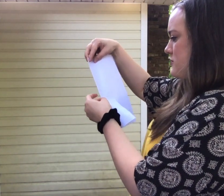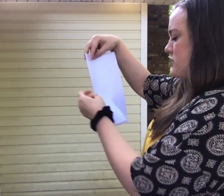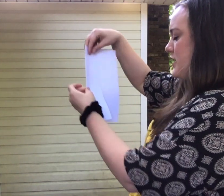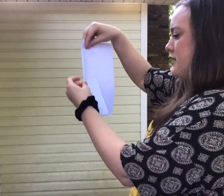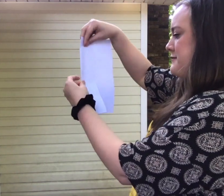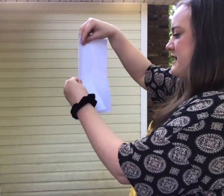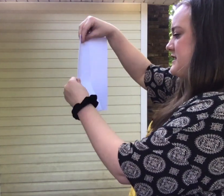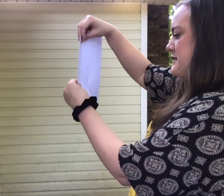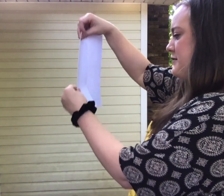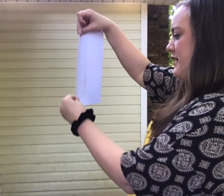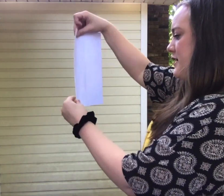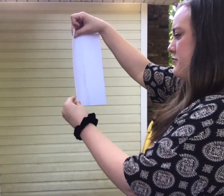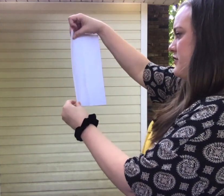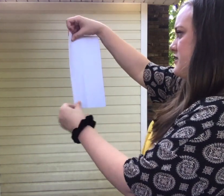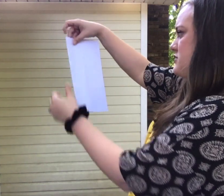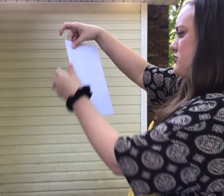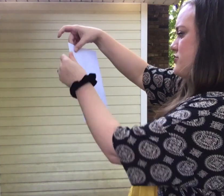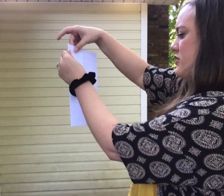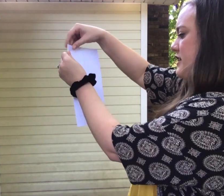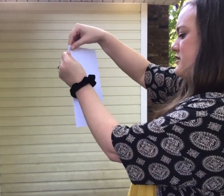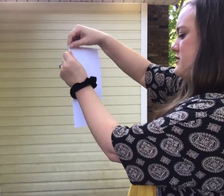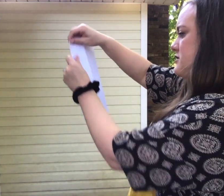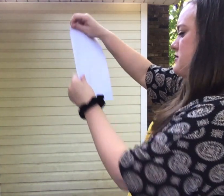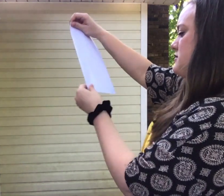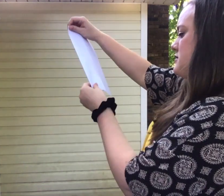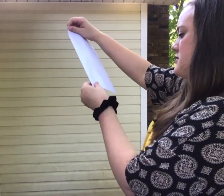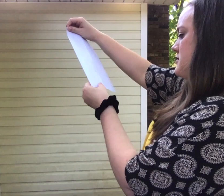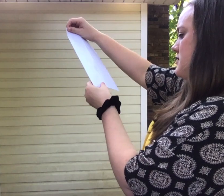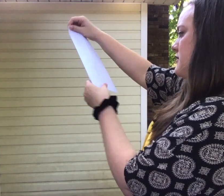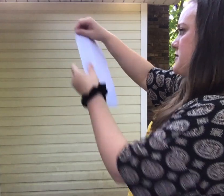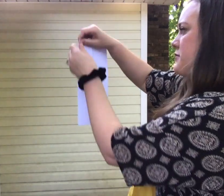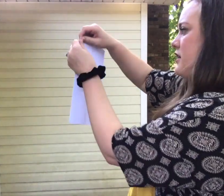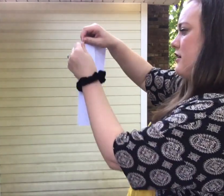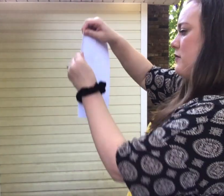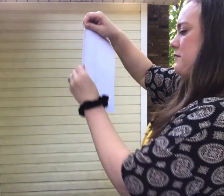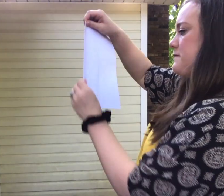Try your best to make it pretty straight. That looks pretty good.